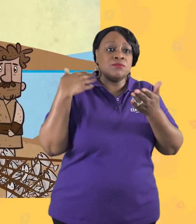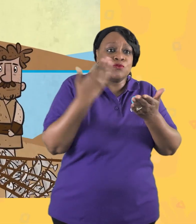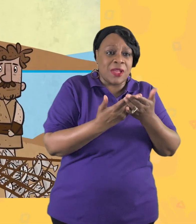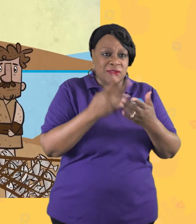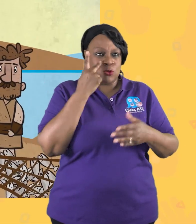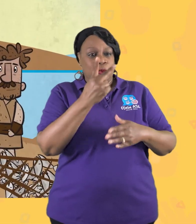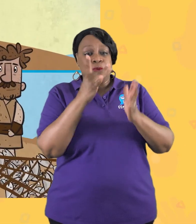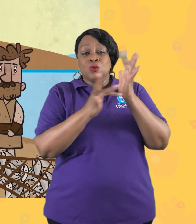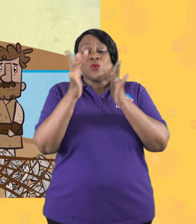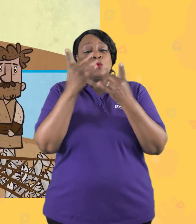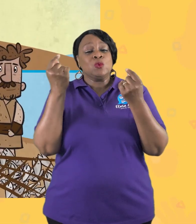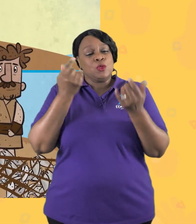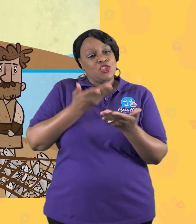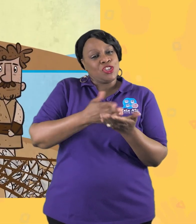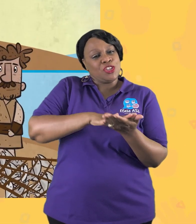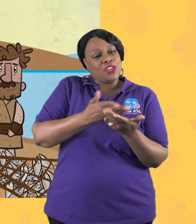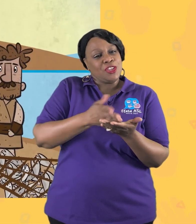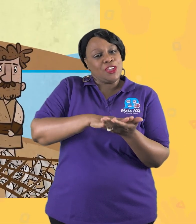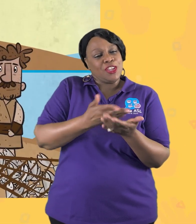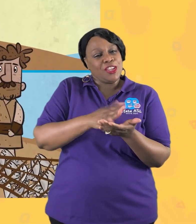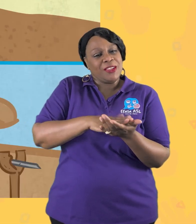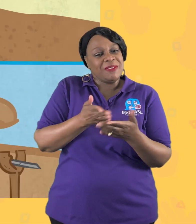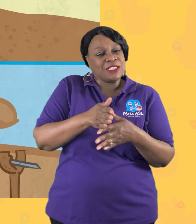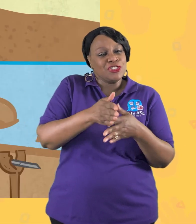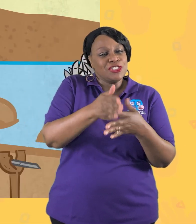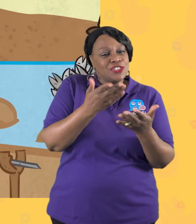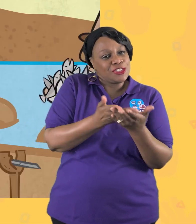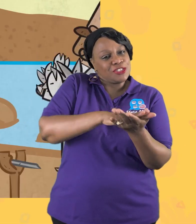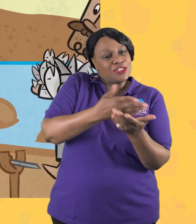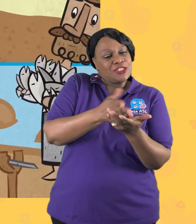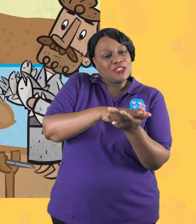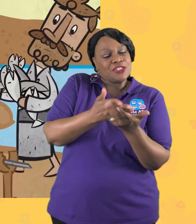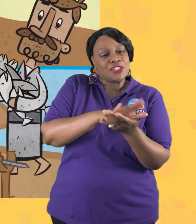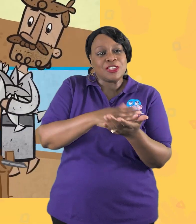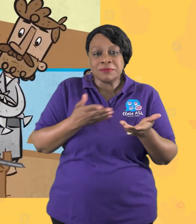for them. Merciful. Got it.